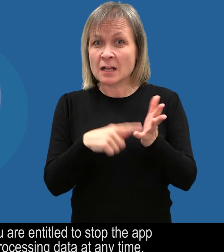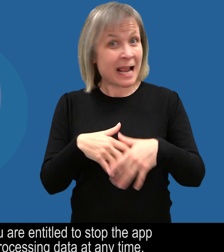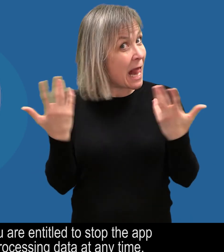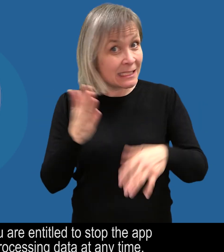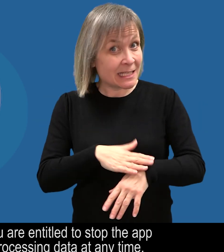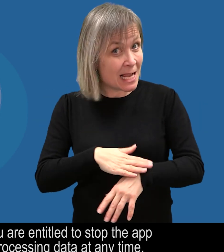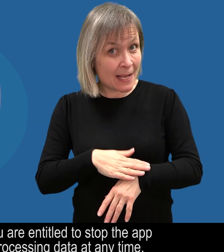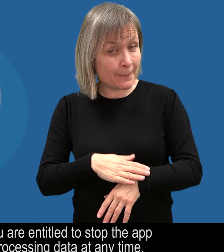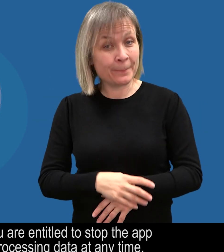at any time.